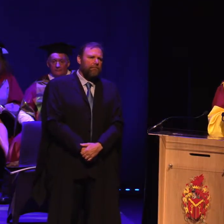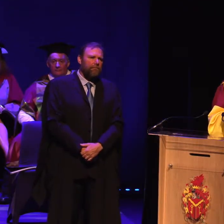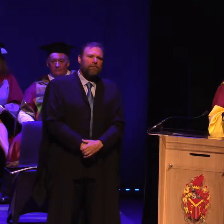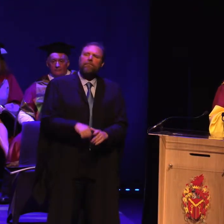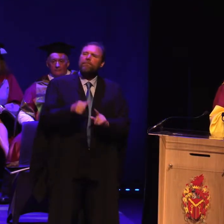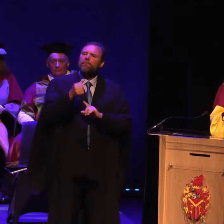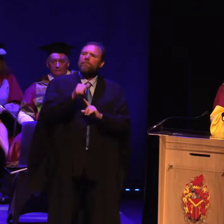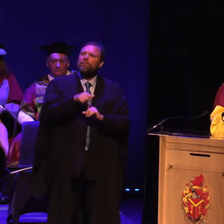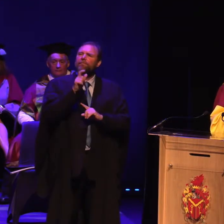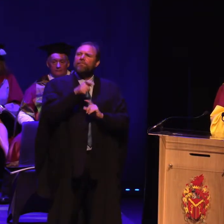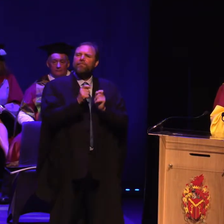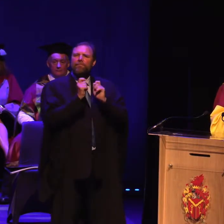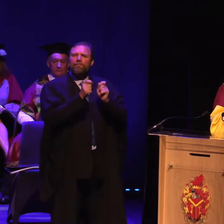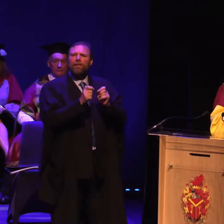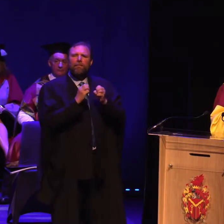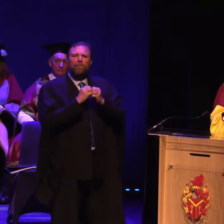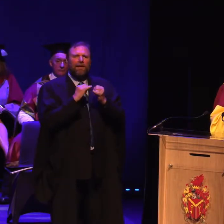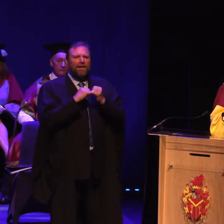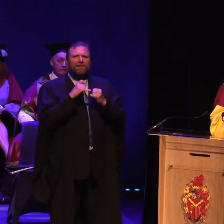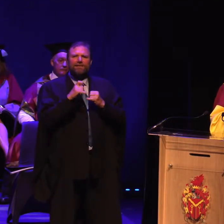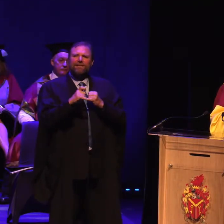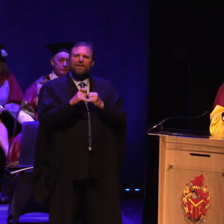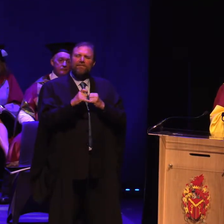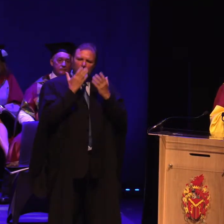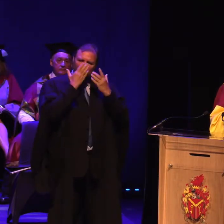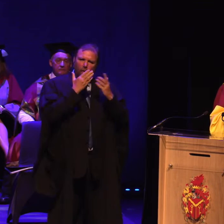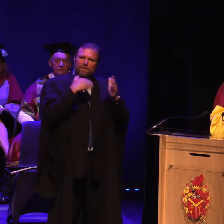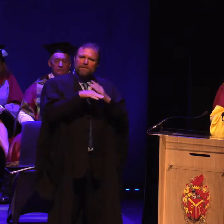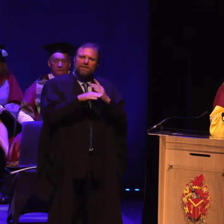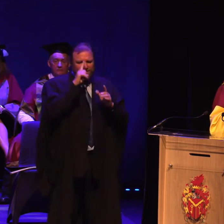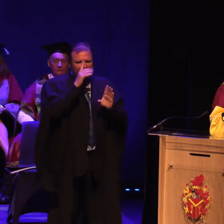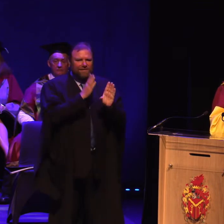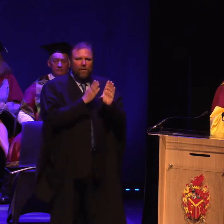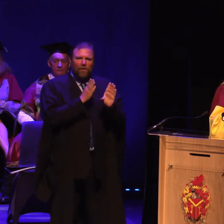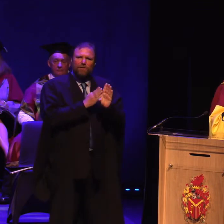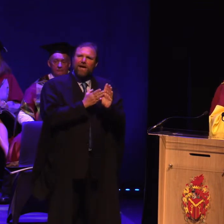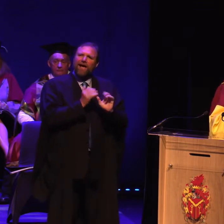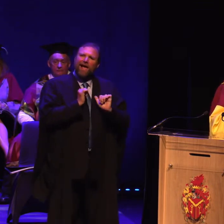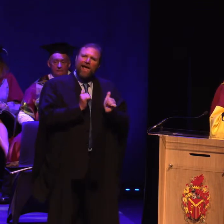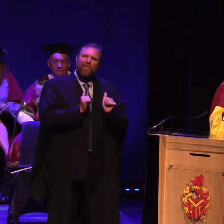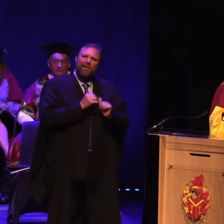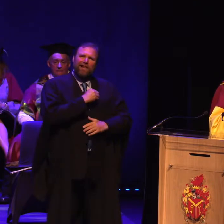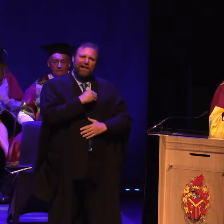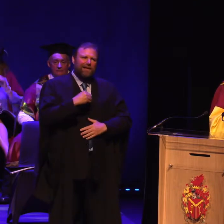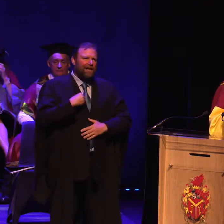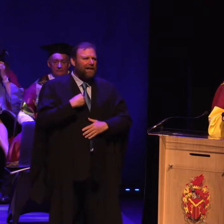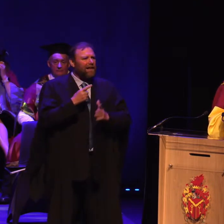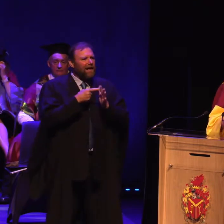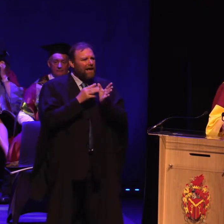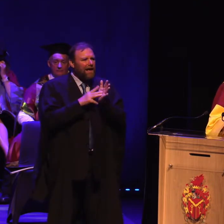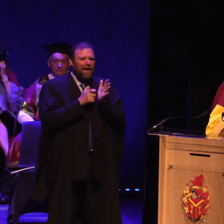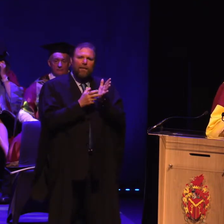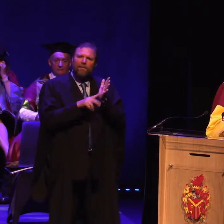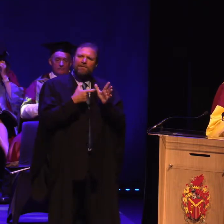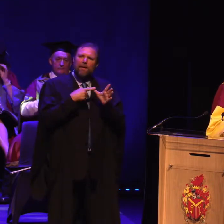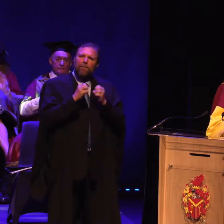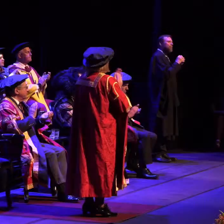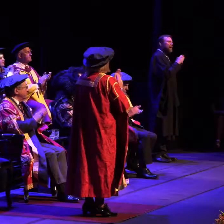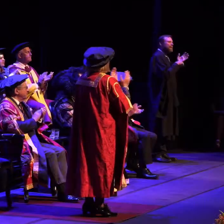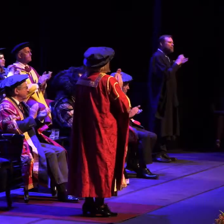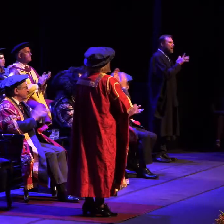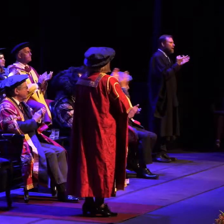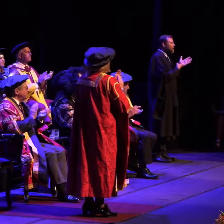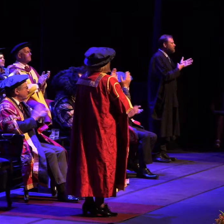The next students are awarded the Bachelor of Science with Honours in Psychology in Health and Clinical, Edmonda Badger.